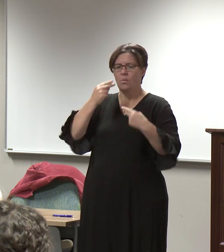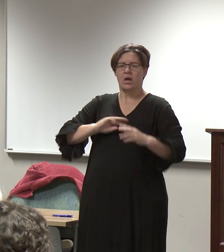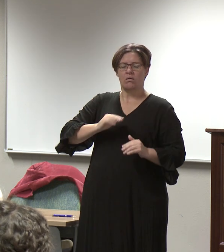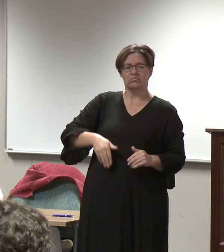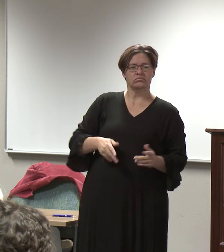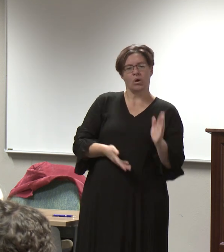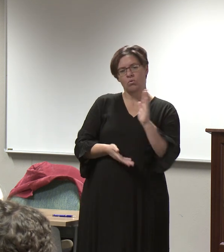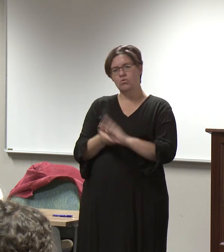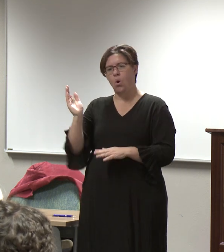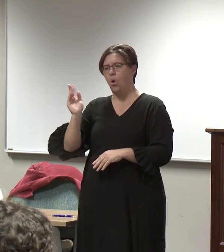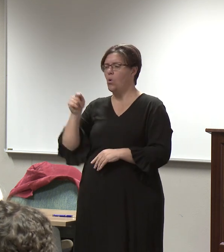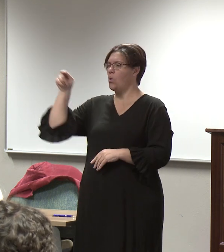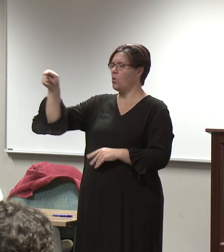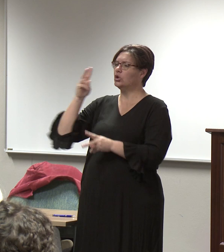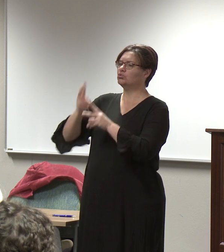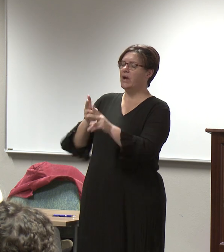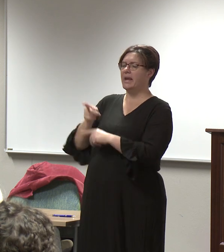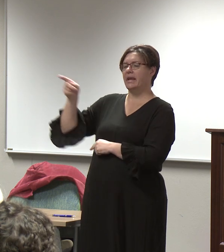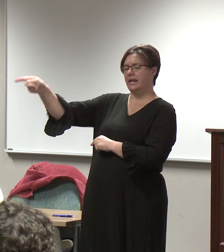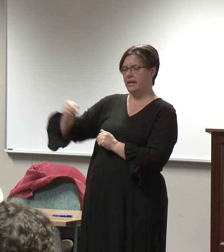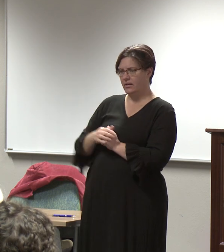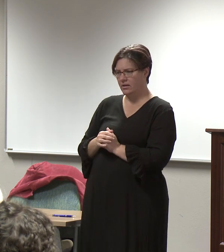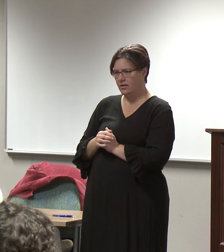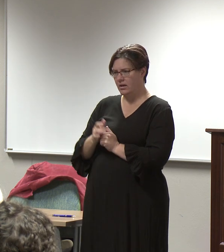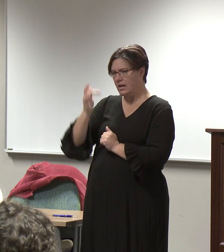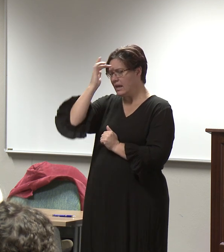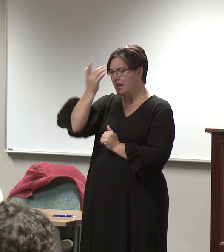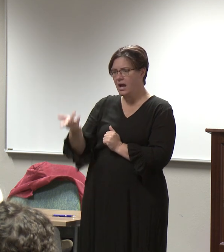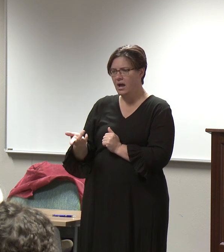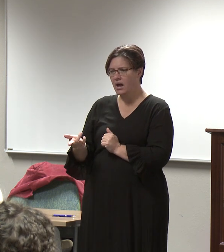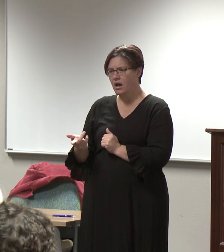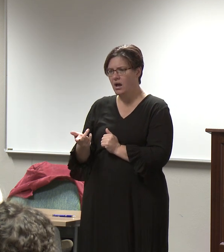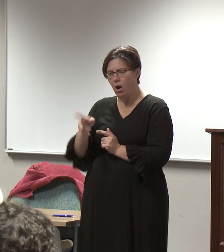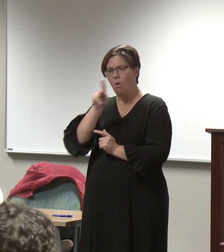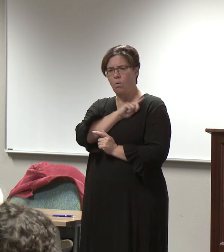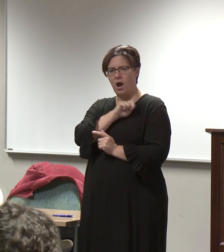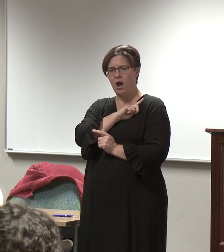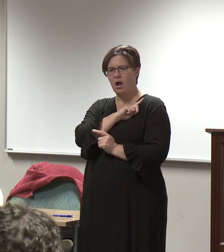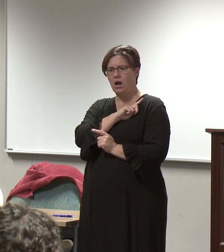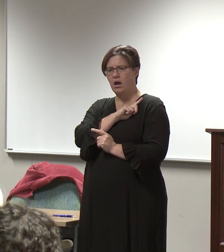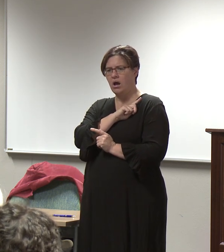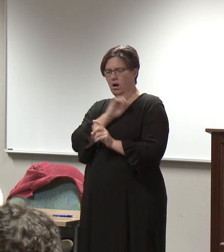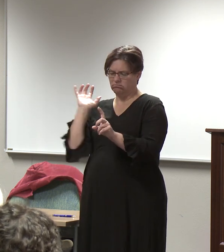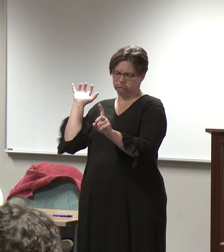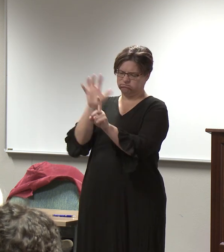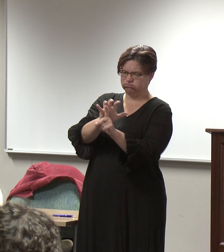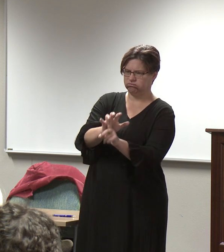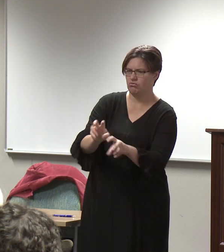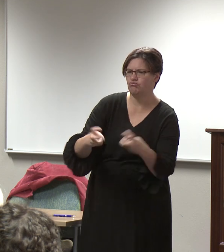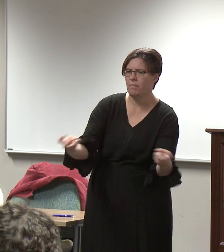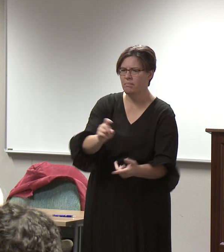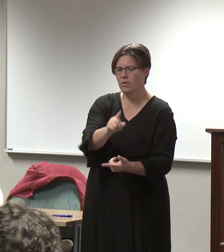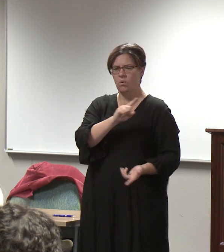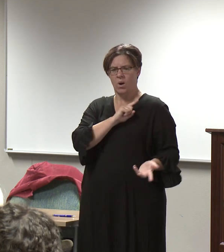and goes to the metro, to train in India, and is victim of gang rape. She